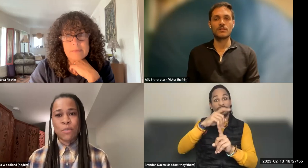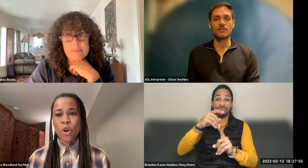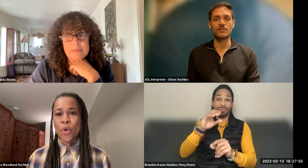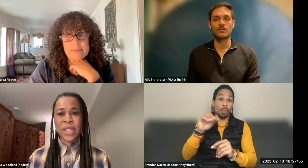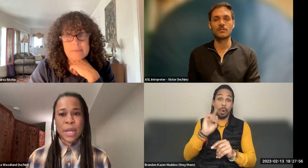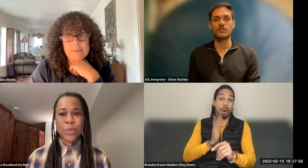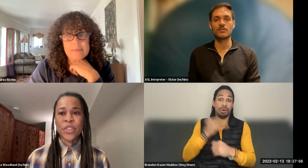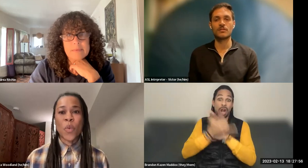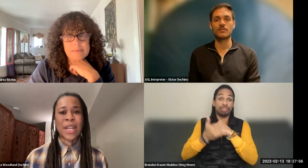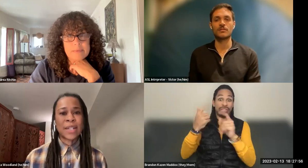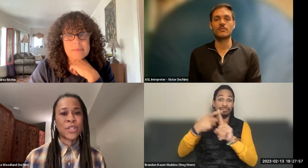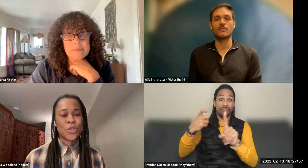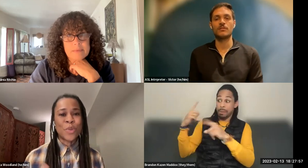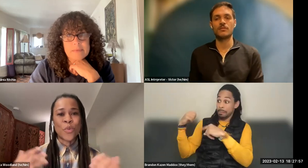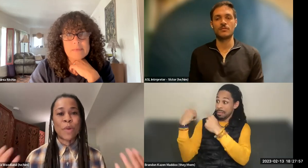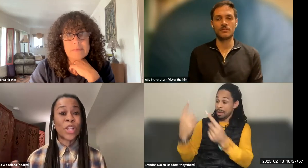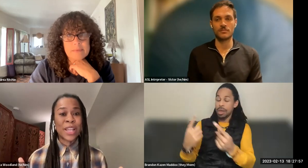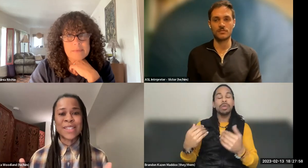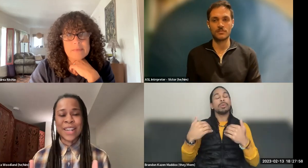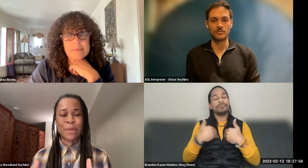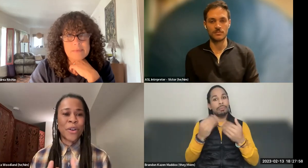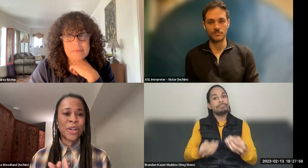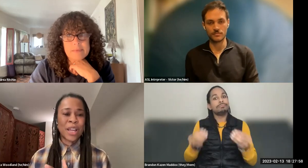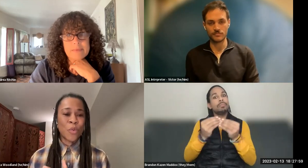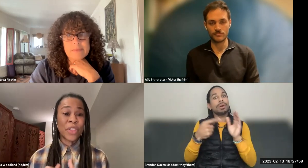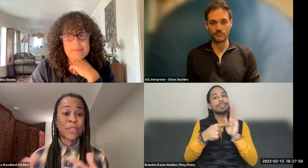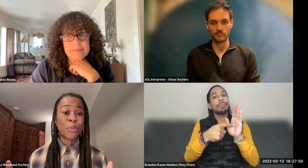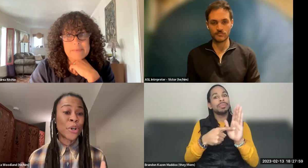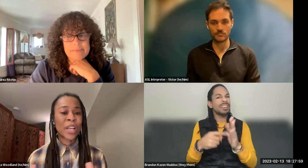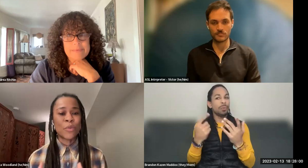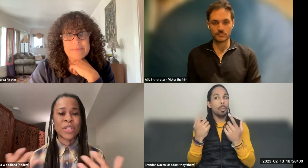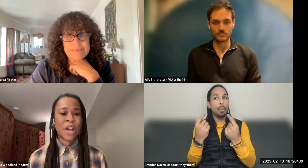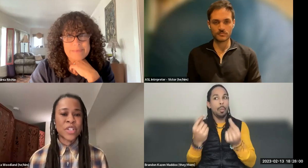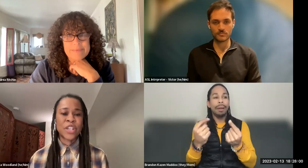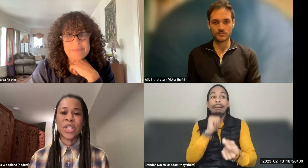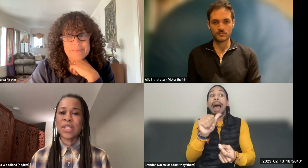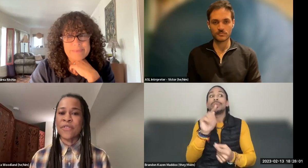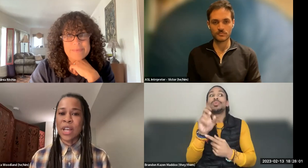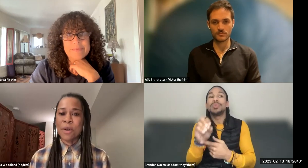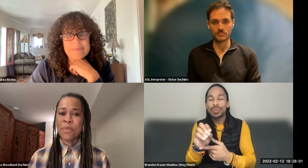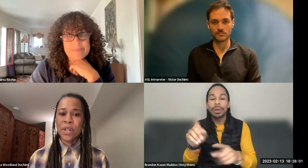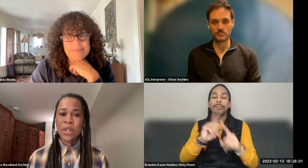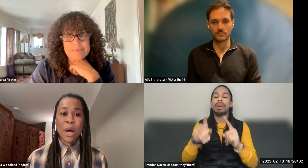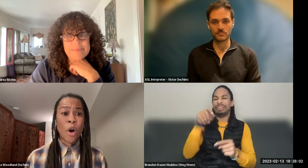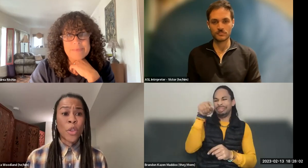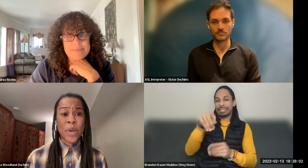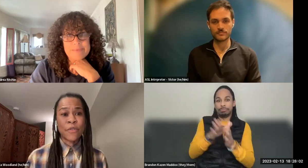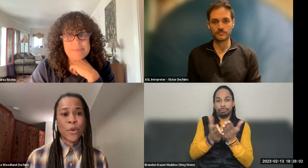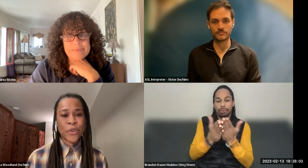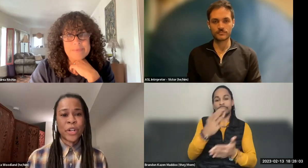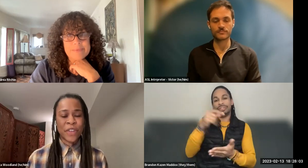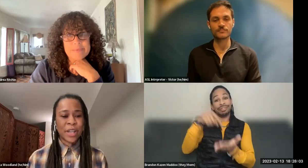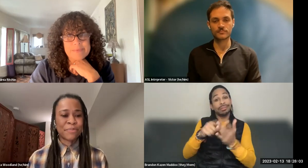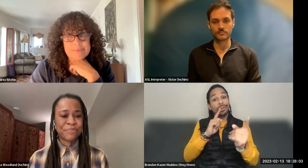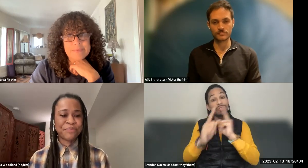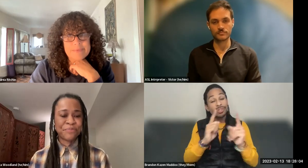you have is more and more examples of what not to do. But what I'm really excited about with this book and with this conversation is lifting up all the ways that